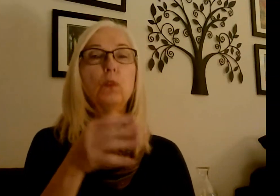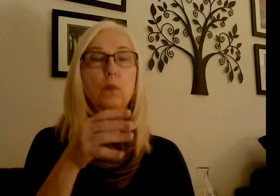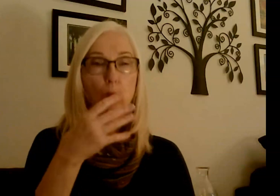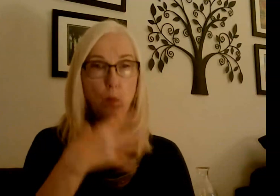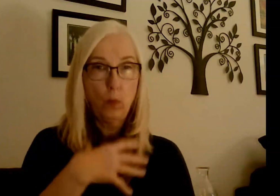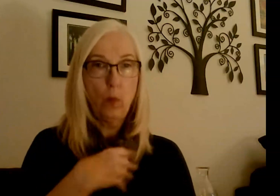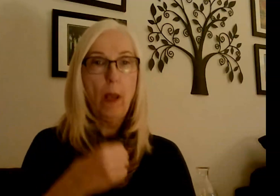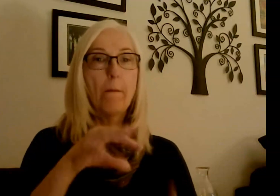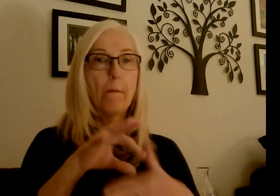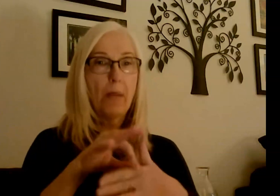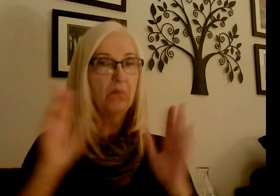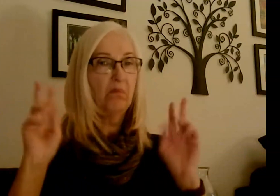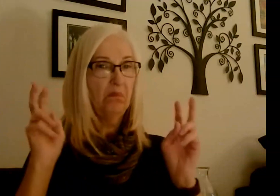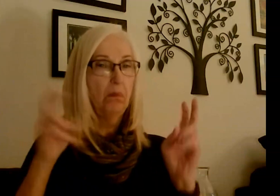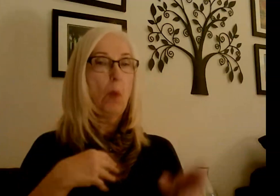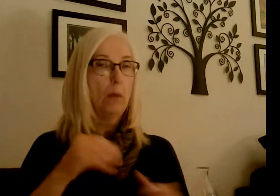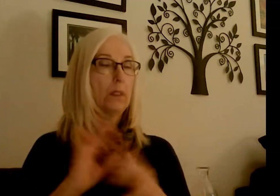I did start eating fish and white meat,